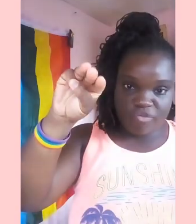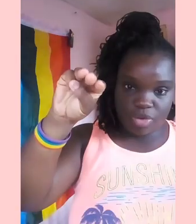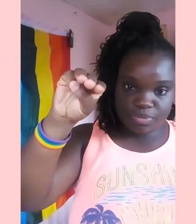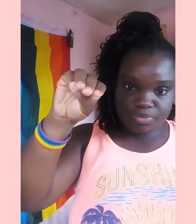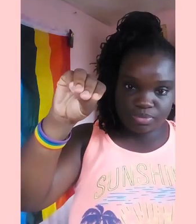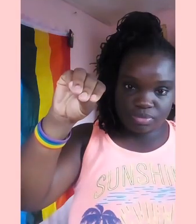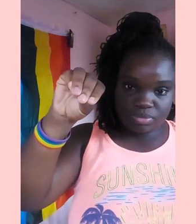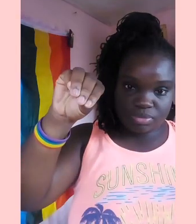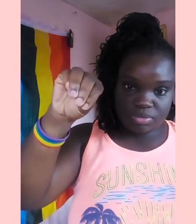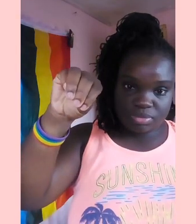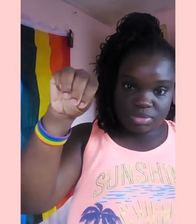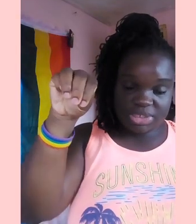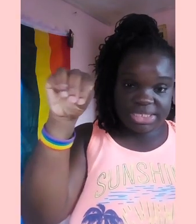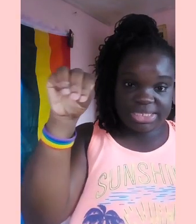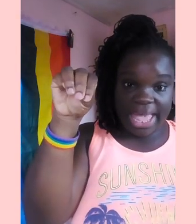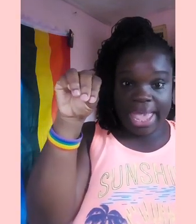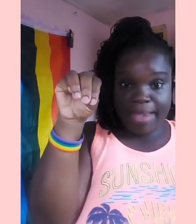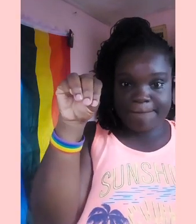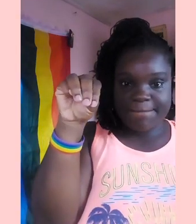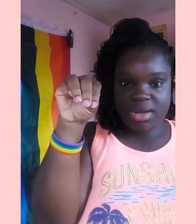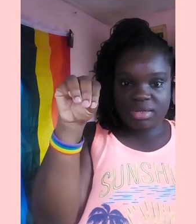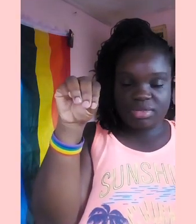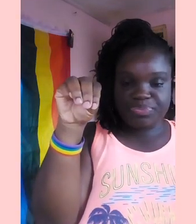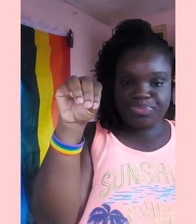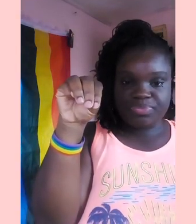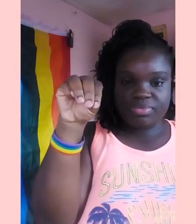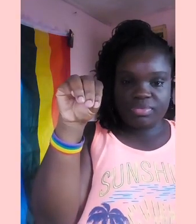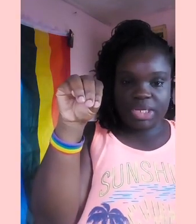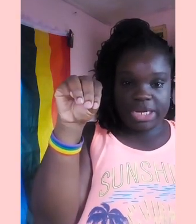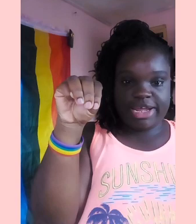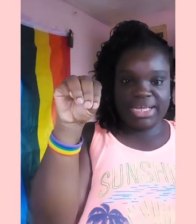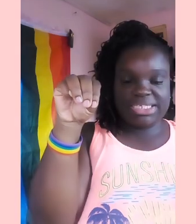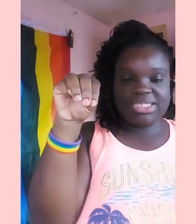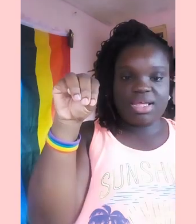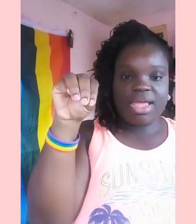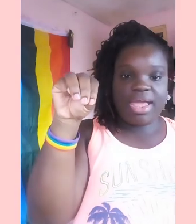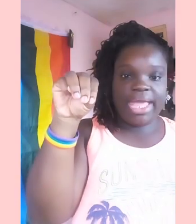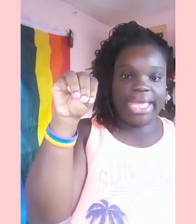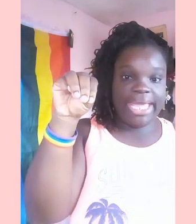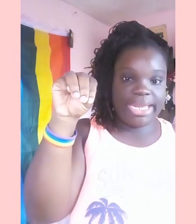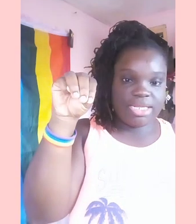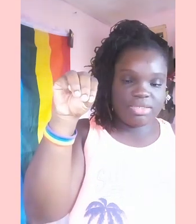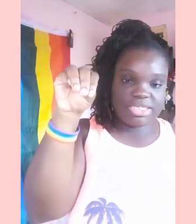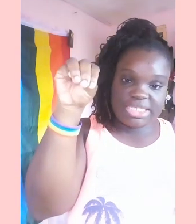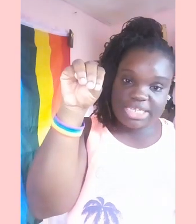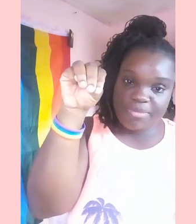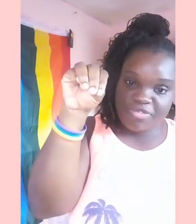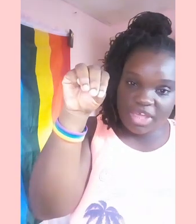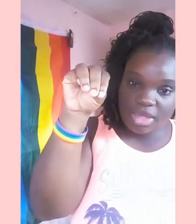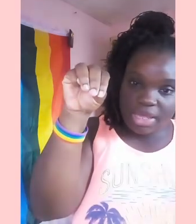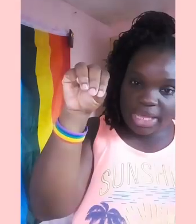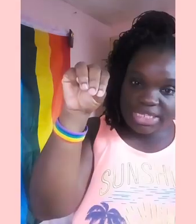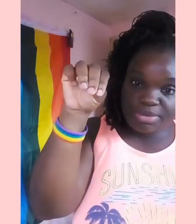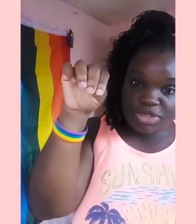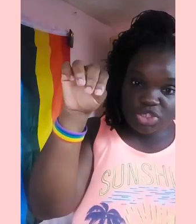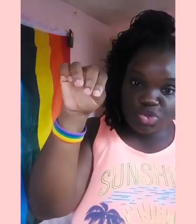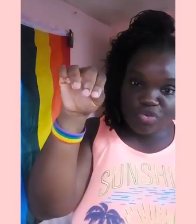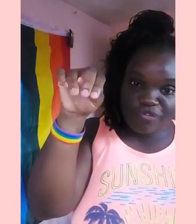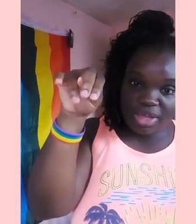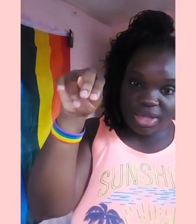over. This is M. Alright. N. It's the same thing except it's 2